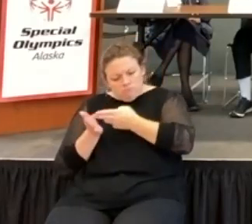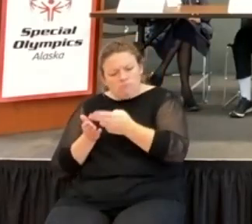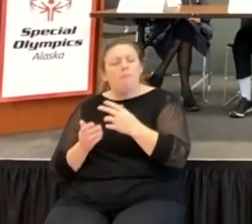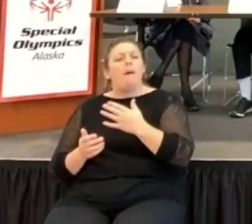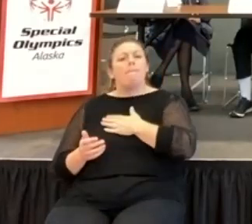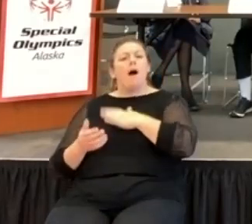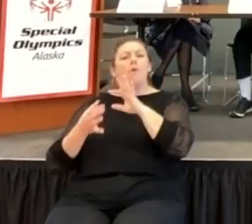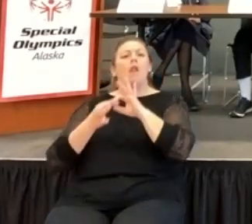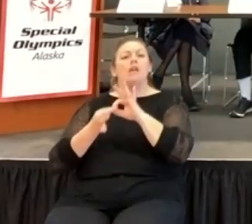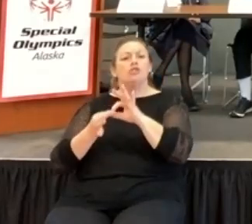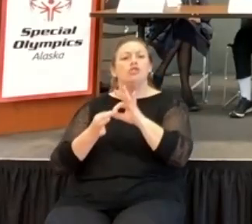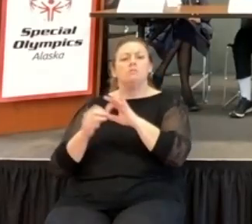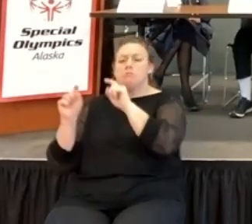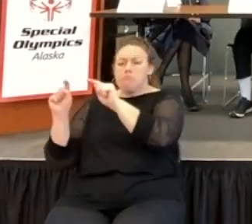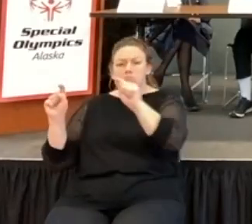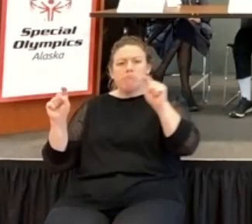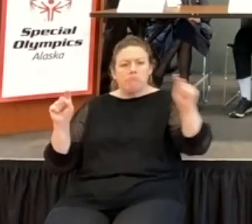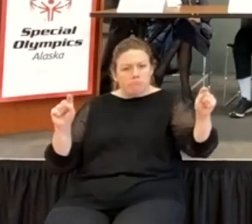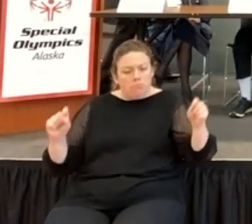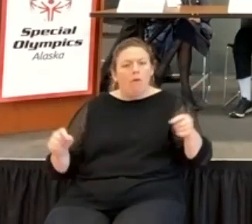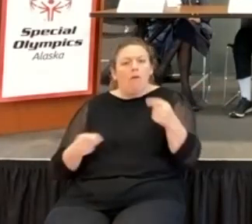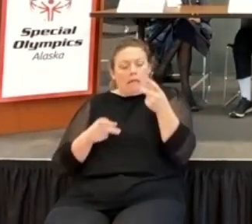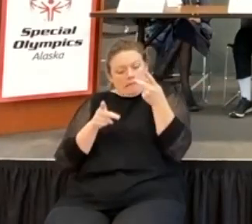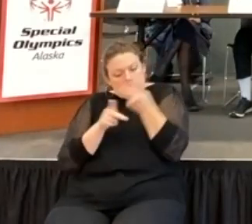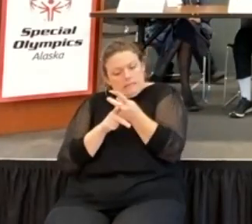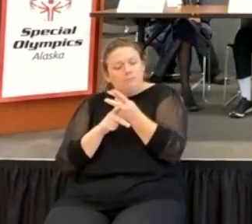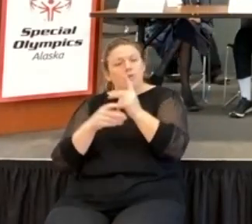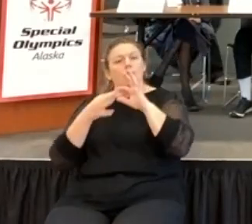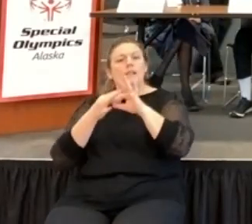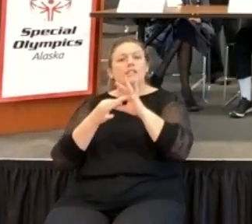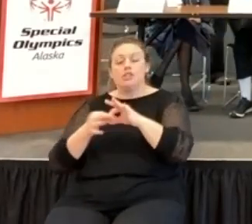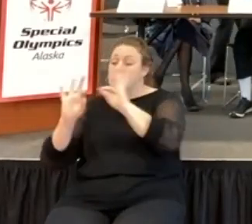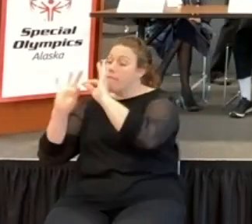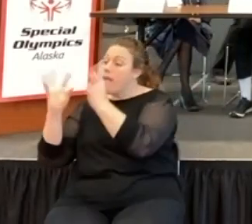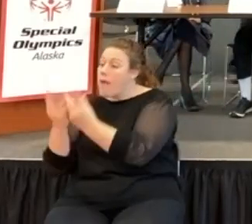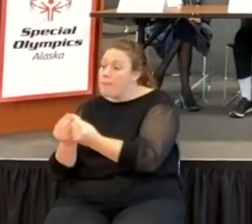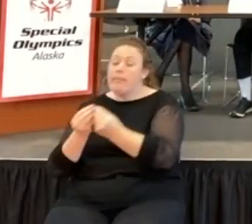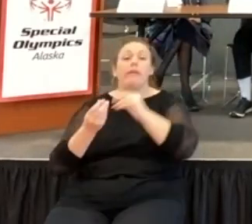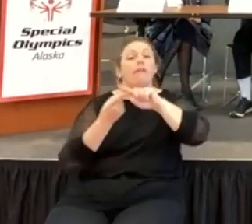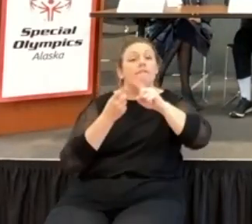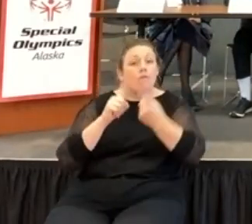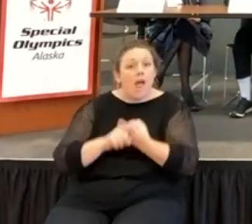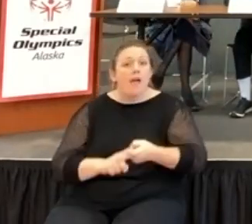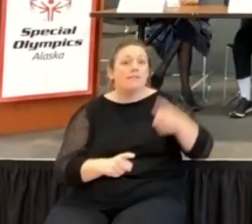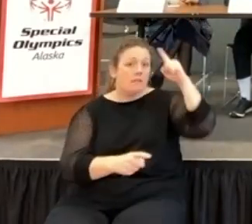keeping my relationships in good repair with my family, my friends, and my faith.